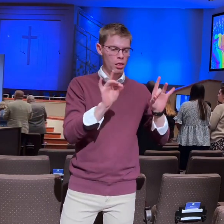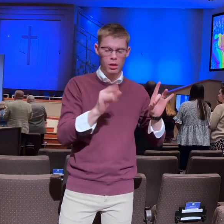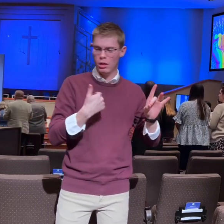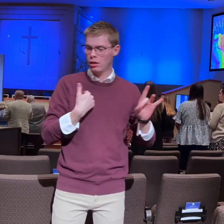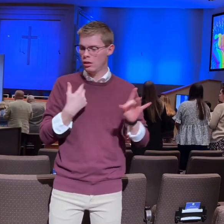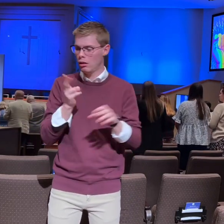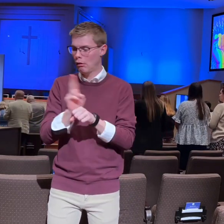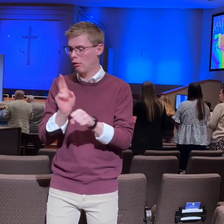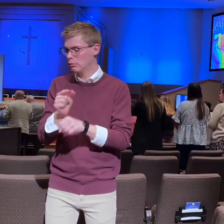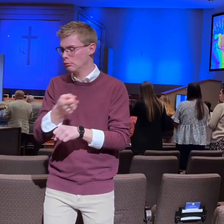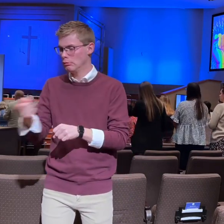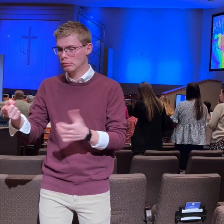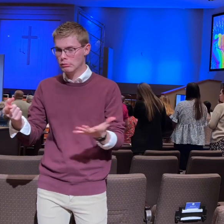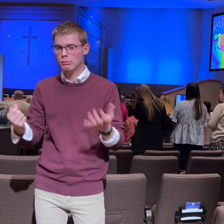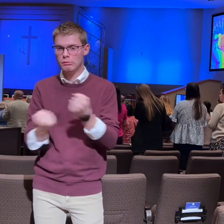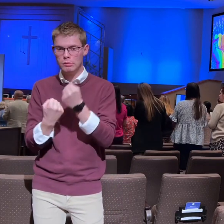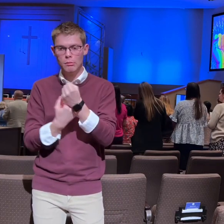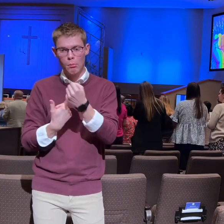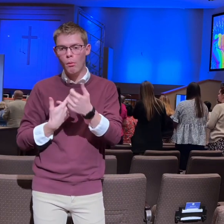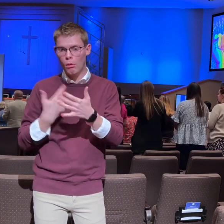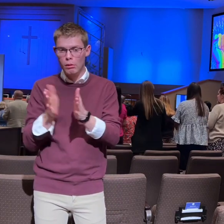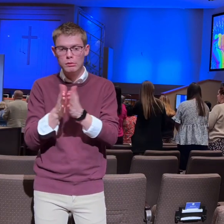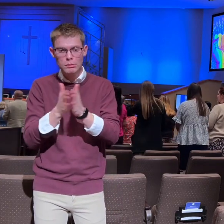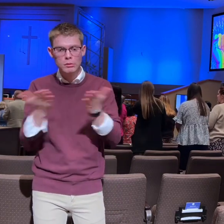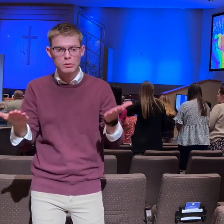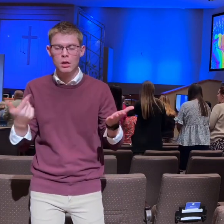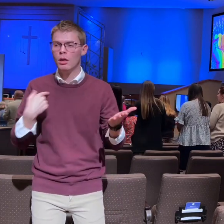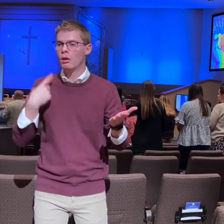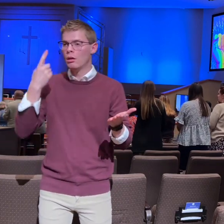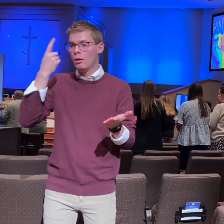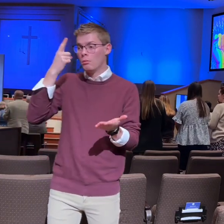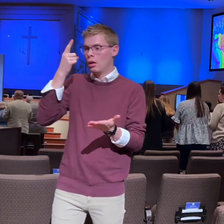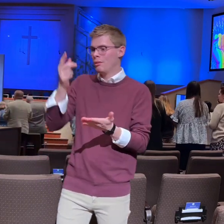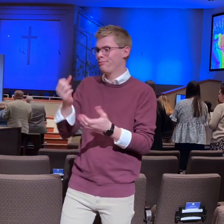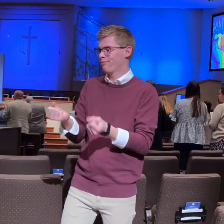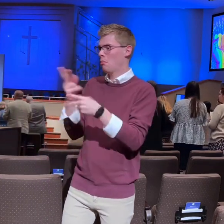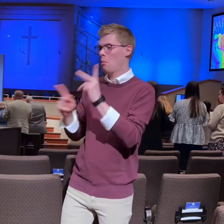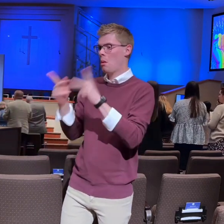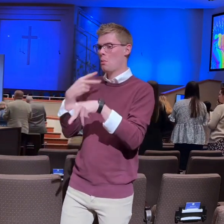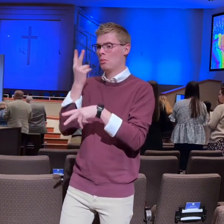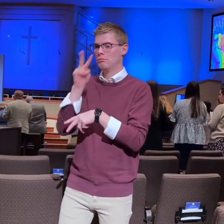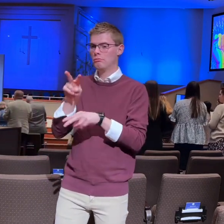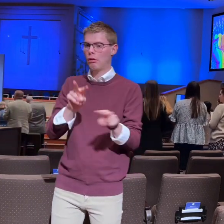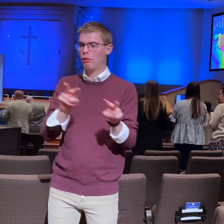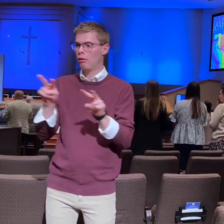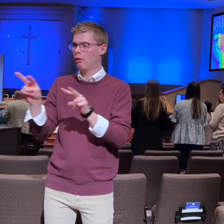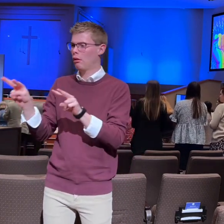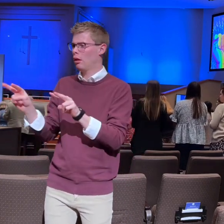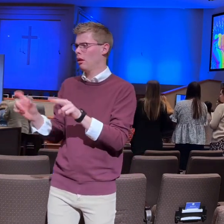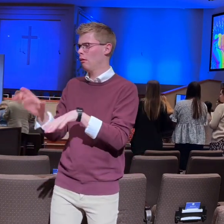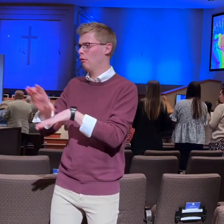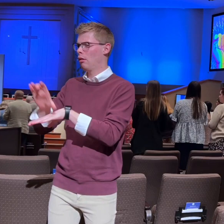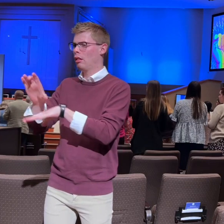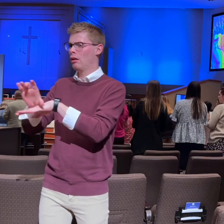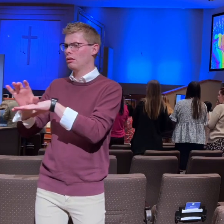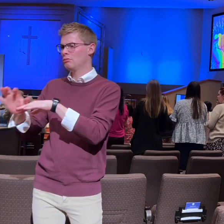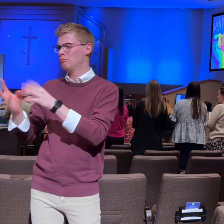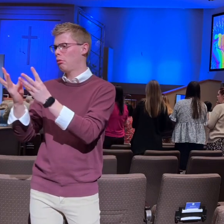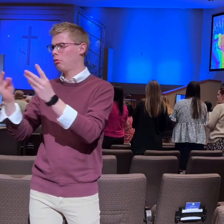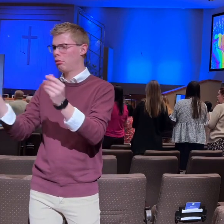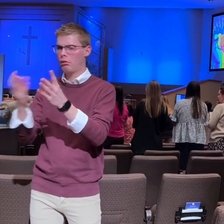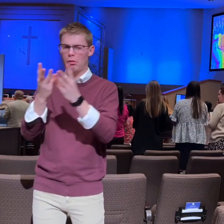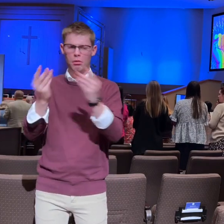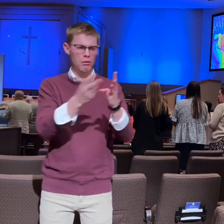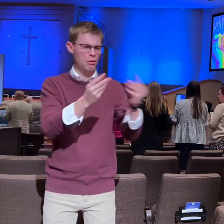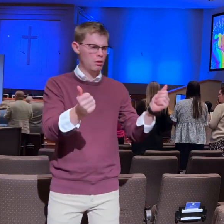and wondering, what's going on with our country? Sad to say, many churches are not standing where they should, and many Christians